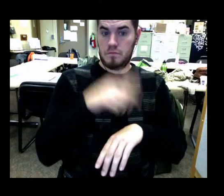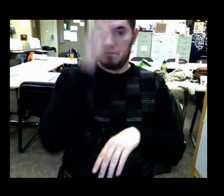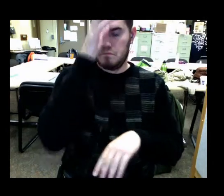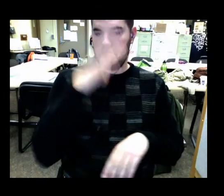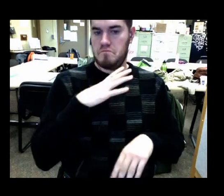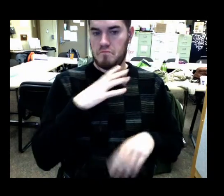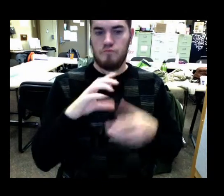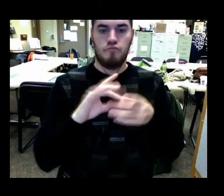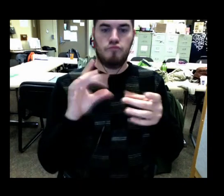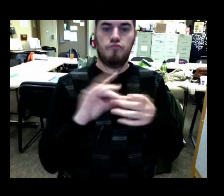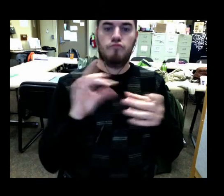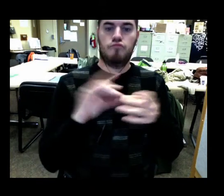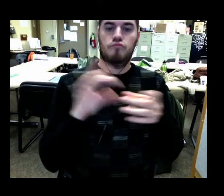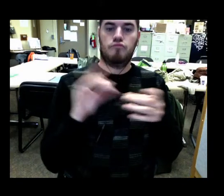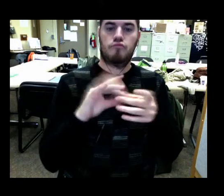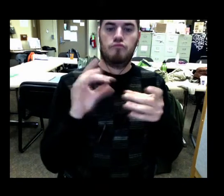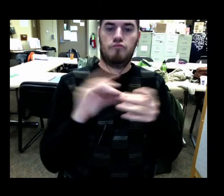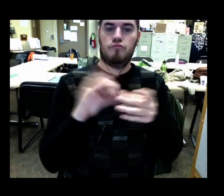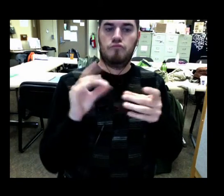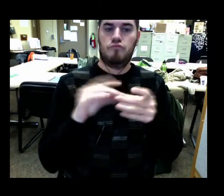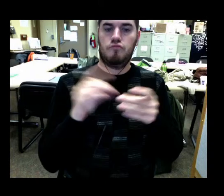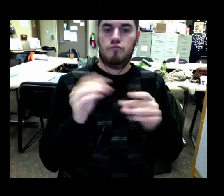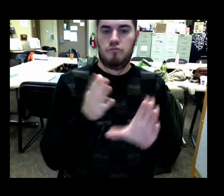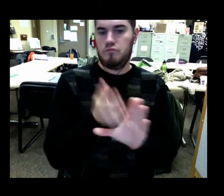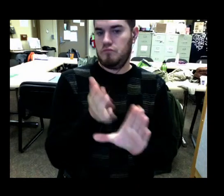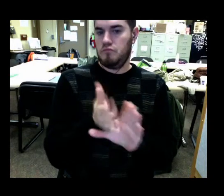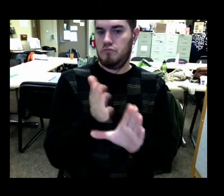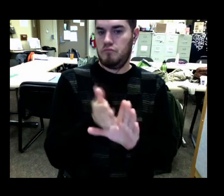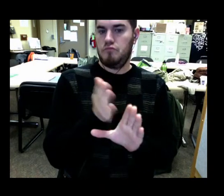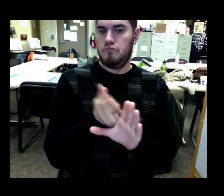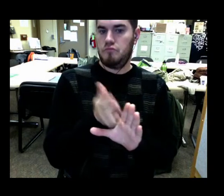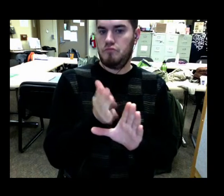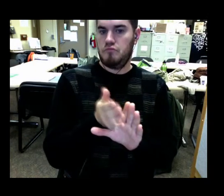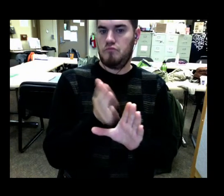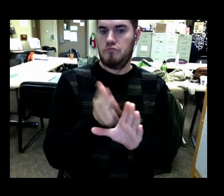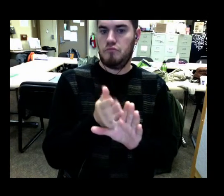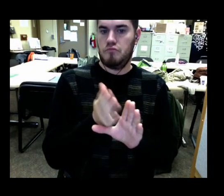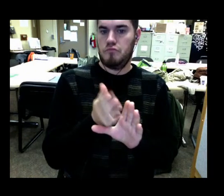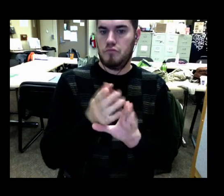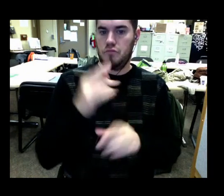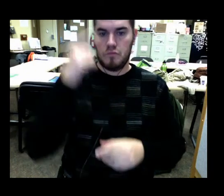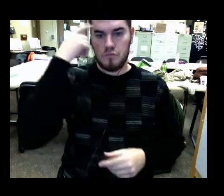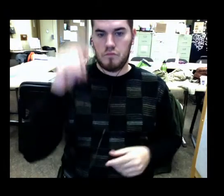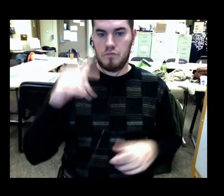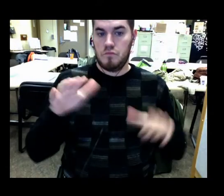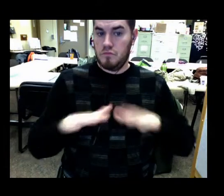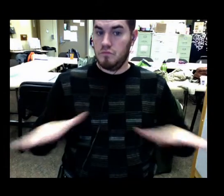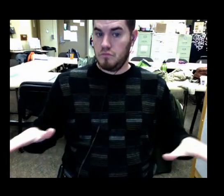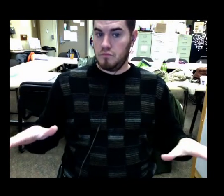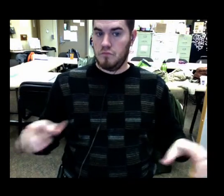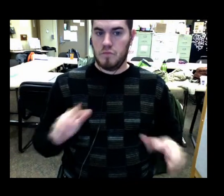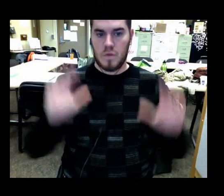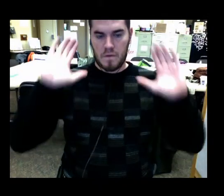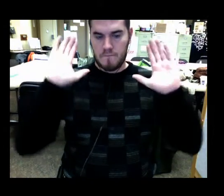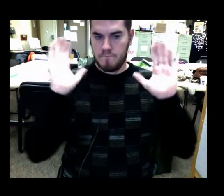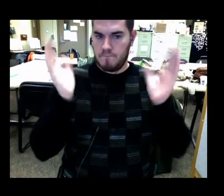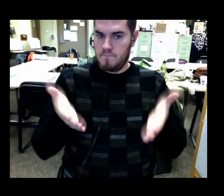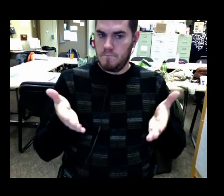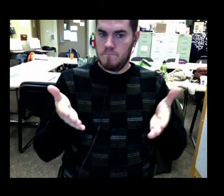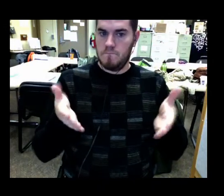child psychology, so he decided to talk about Erickson's stages of development, and that was really perfect because it was contained in a 1-hour lecture and it